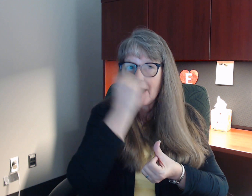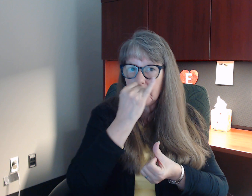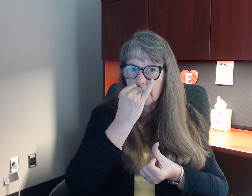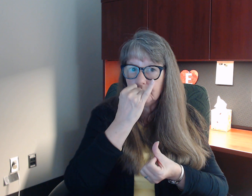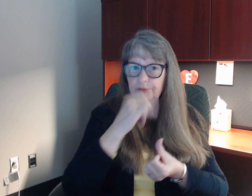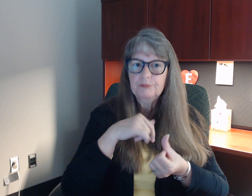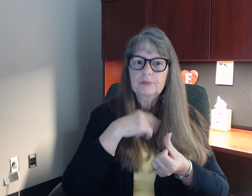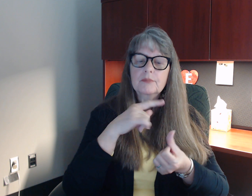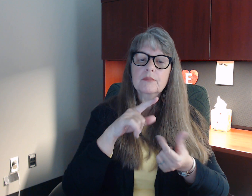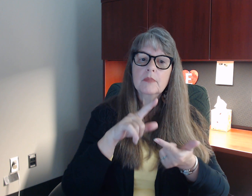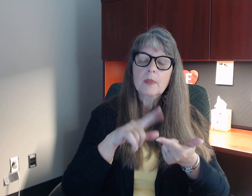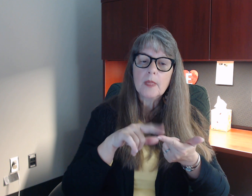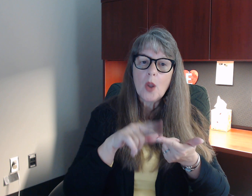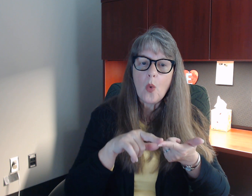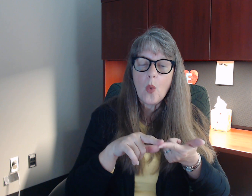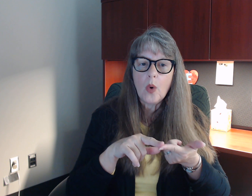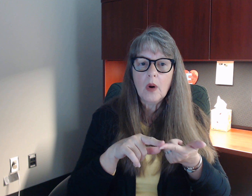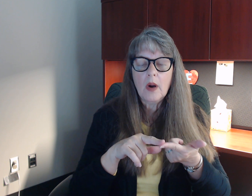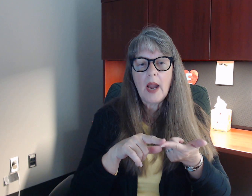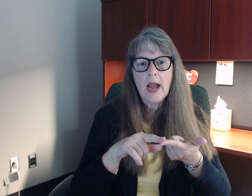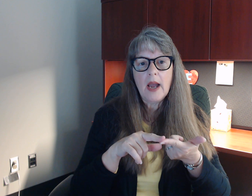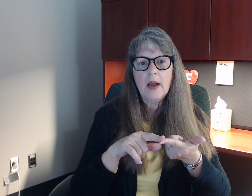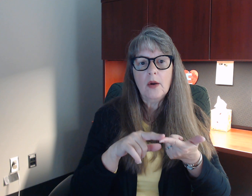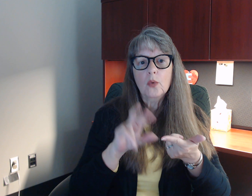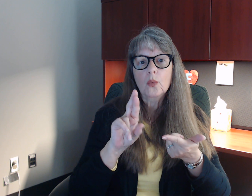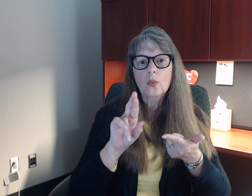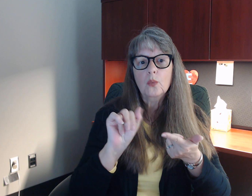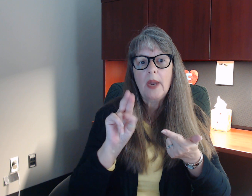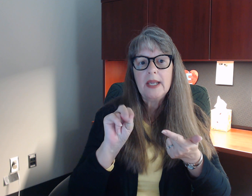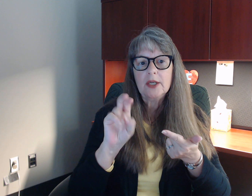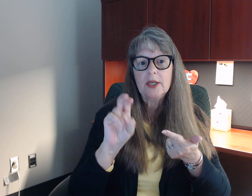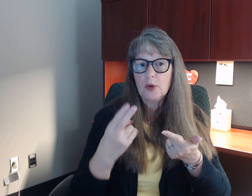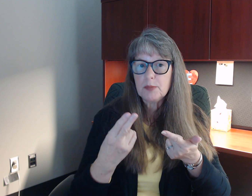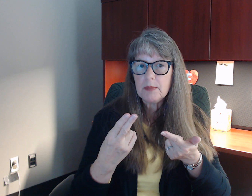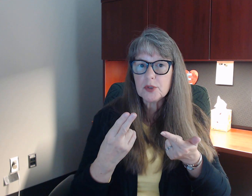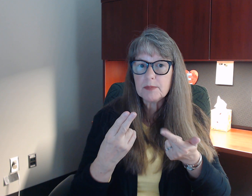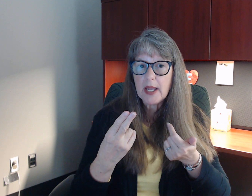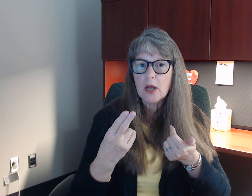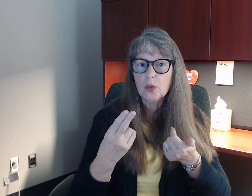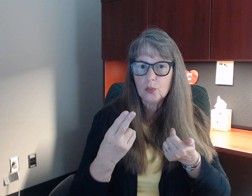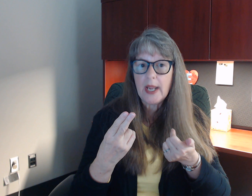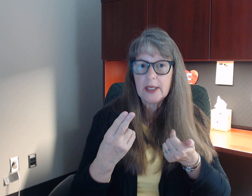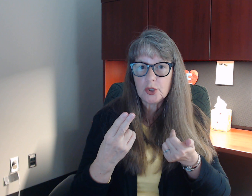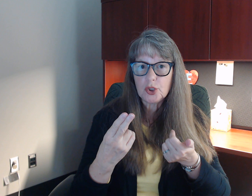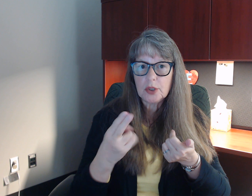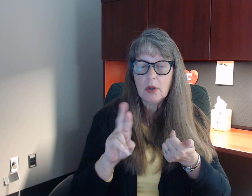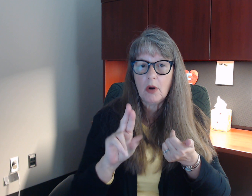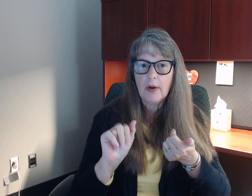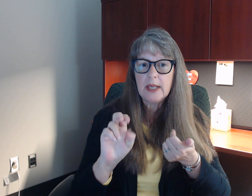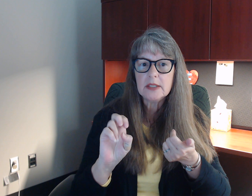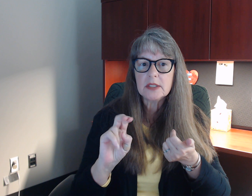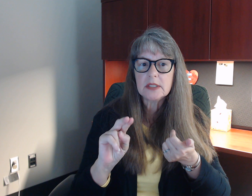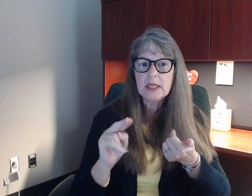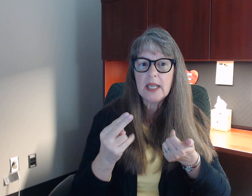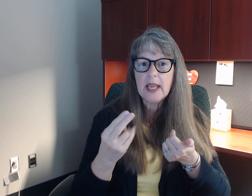Italian or ranch. Most people spell ranch,